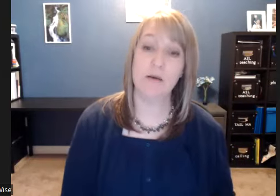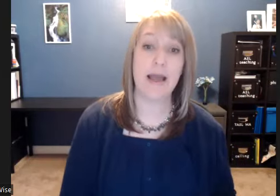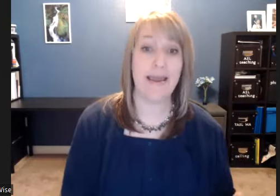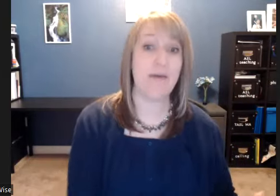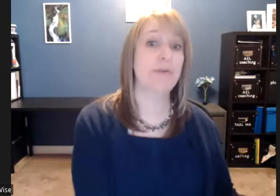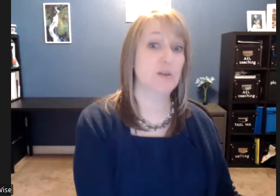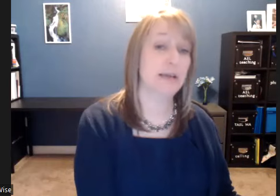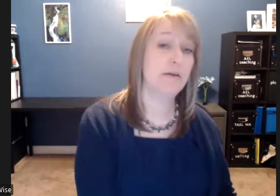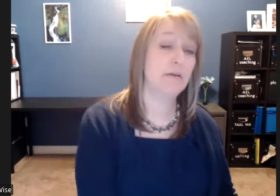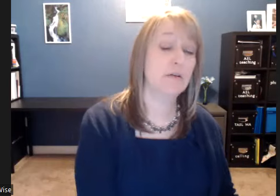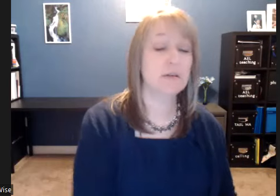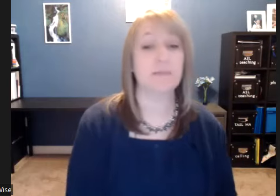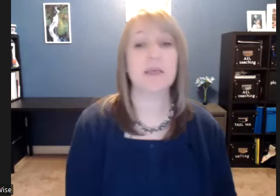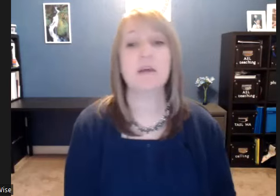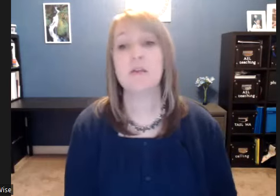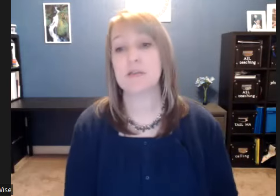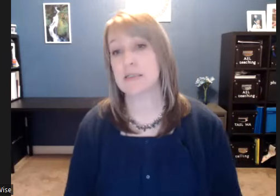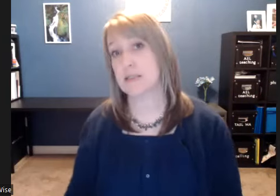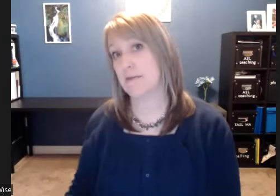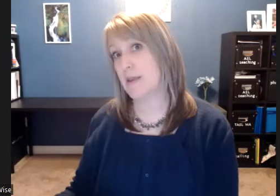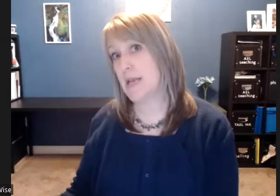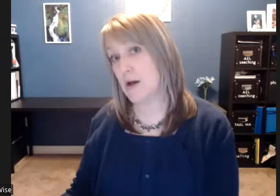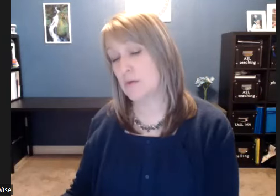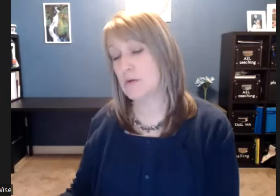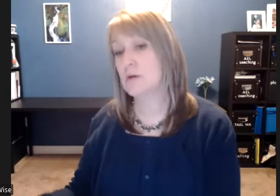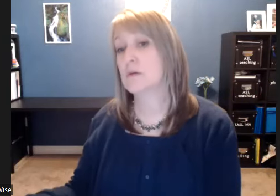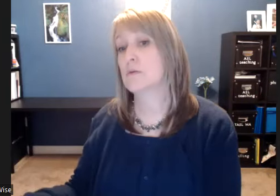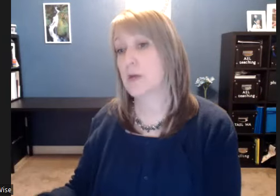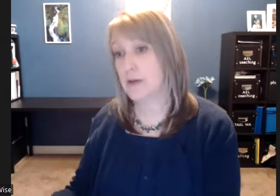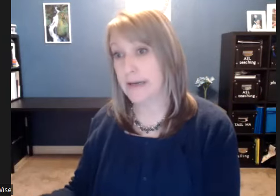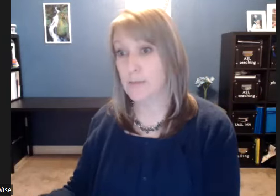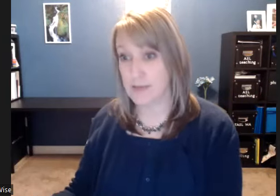I am building something. This is the sign for the noun, we are in a building.